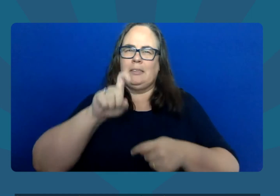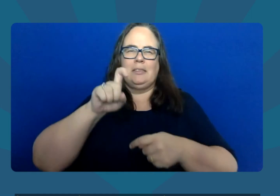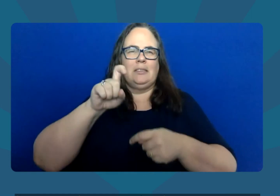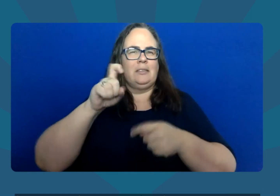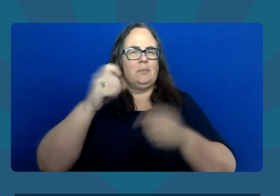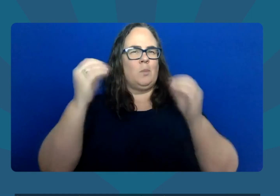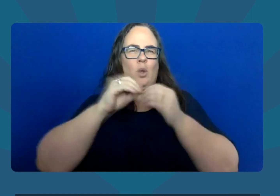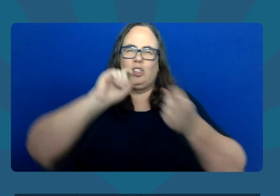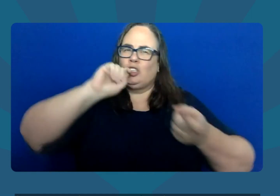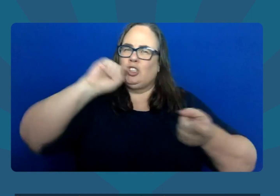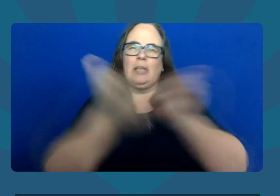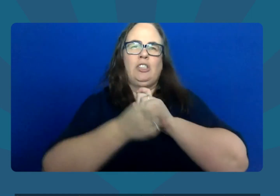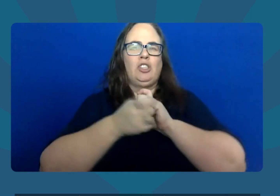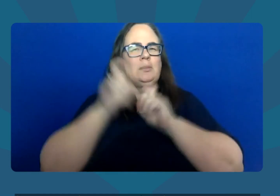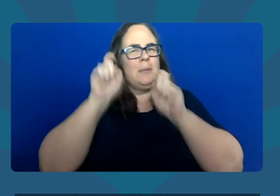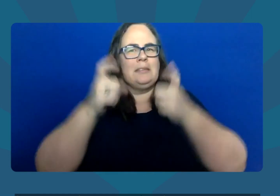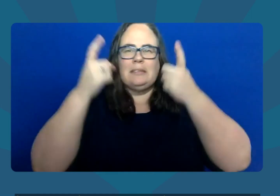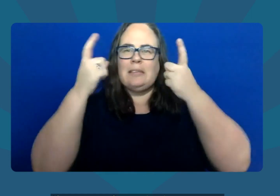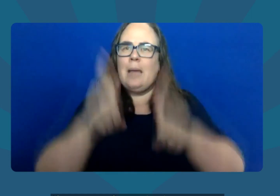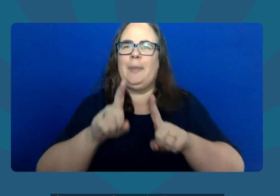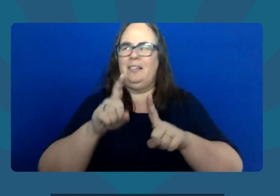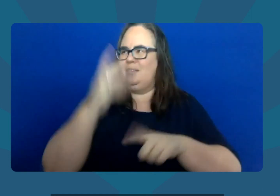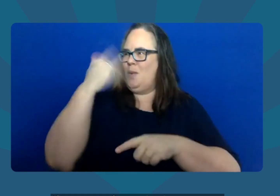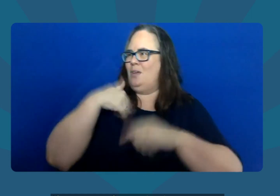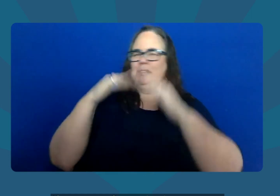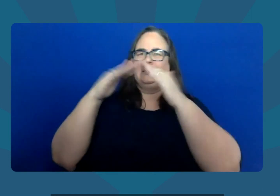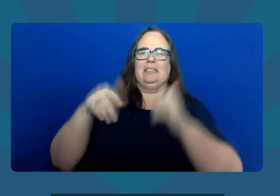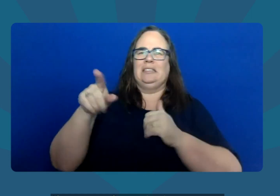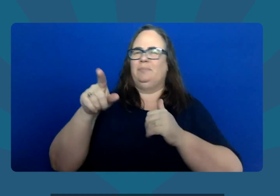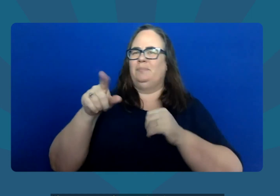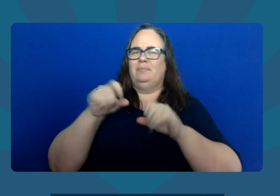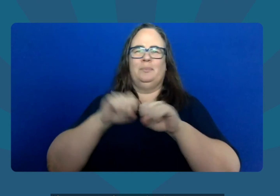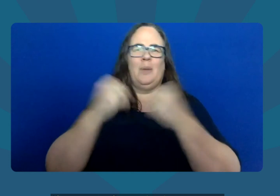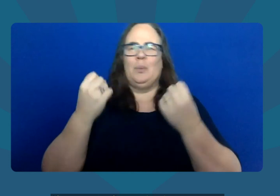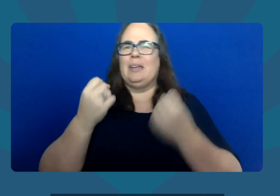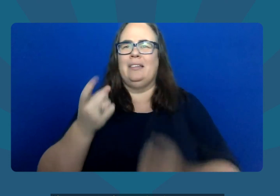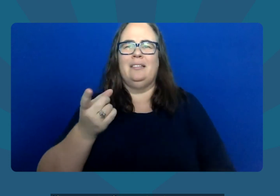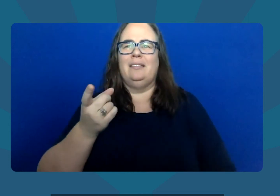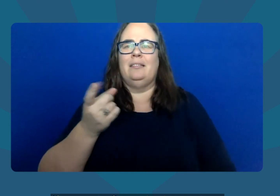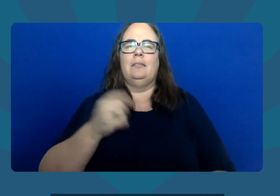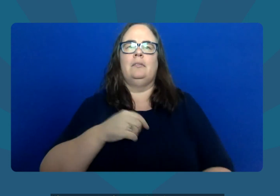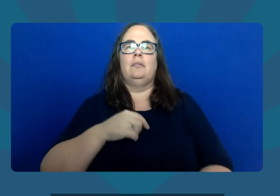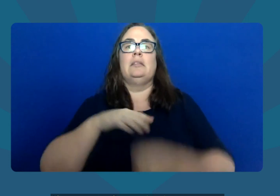sweeping changes must occur if we are to fix our broken system.